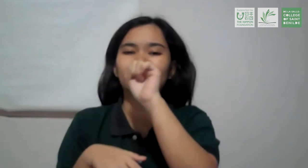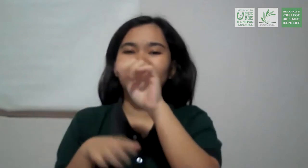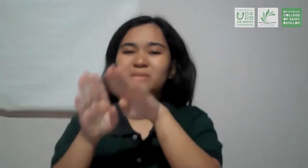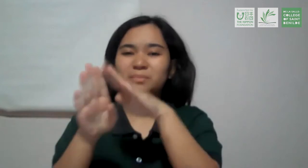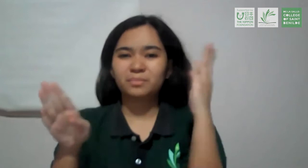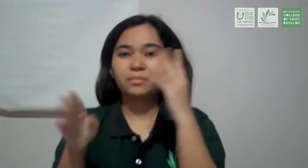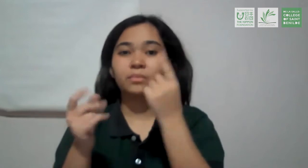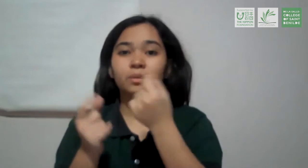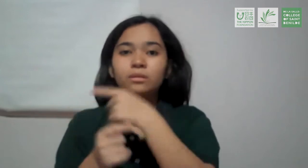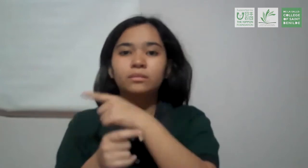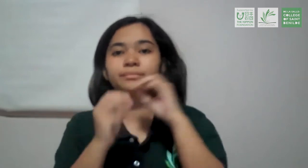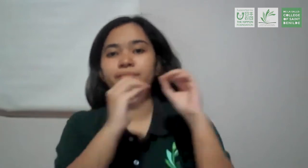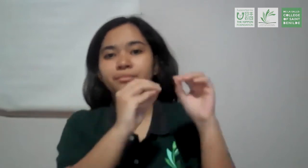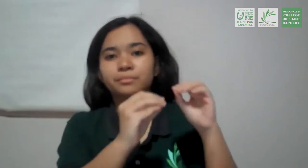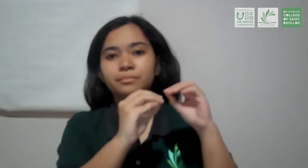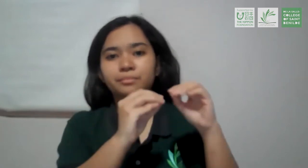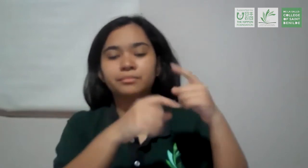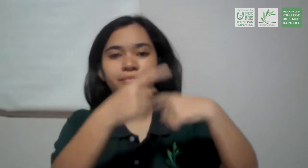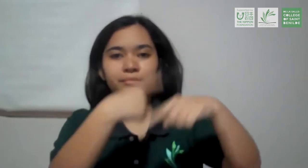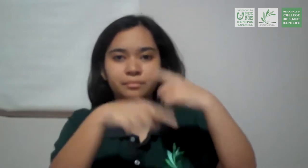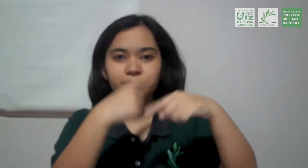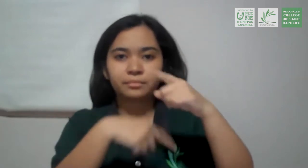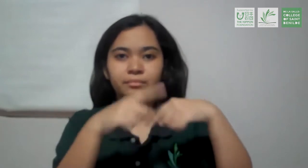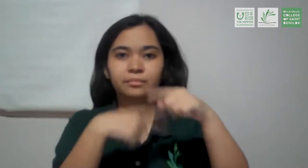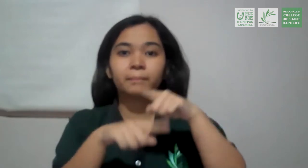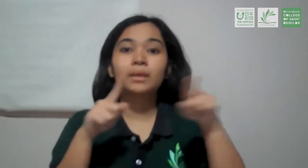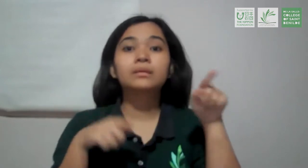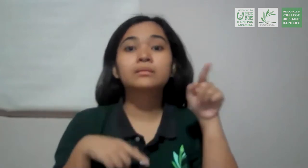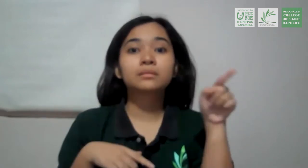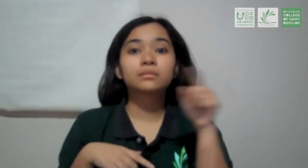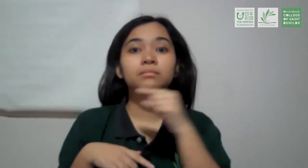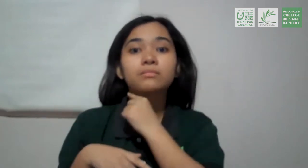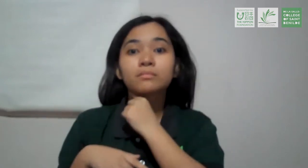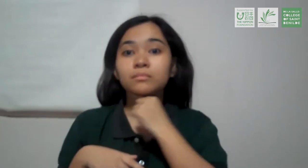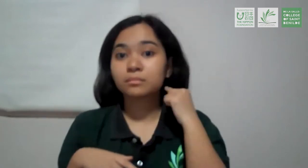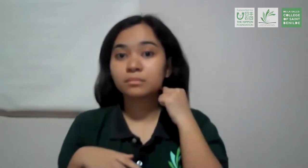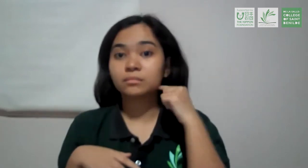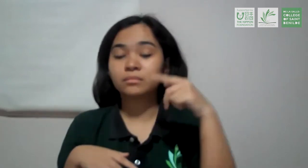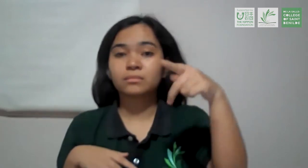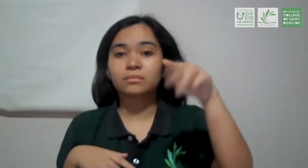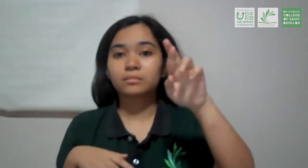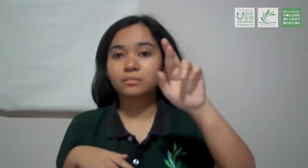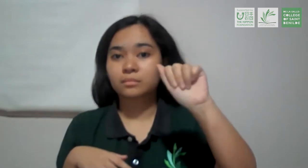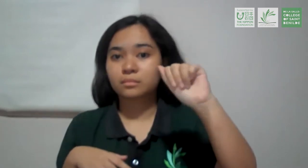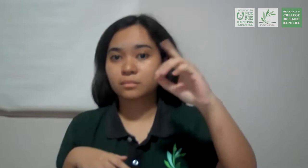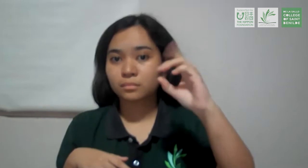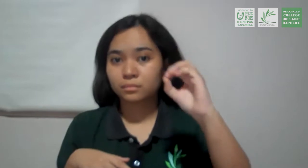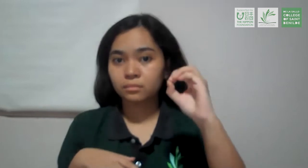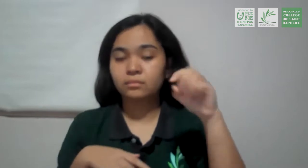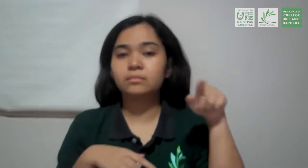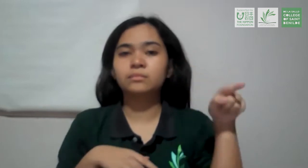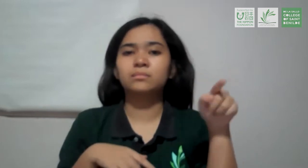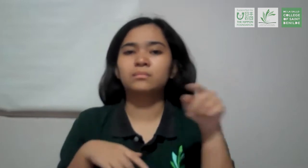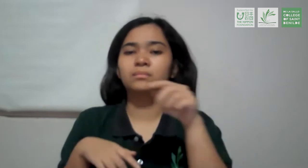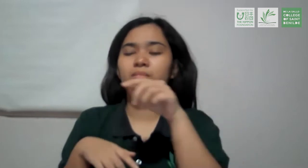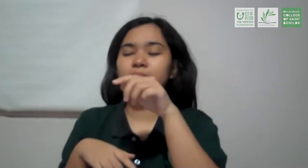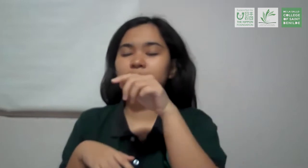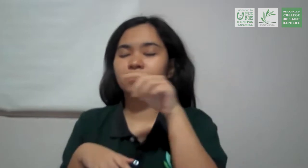parents, not the light rice. So he was the one who got, he was the priest by the